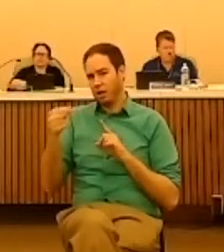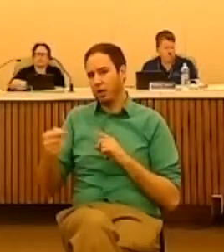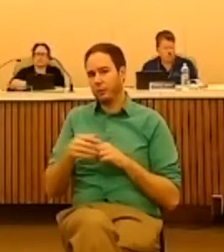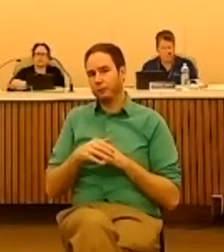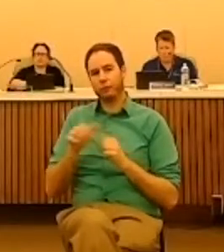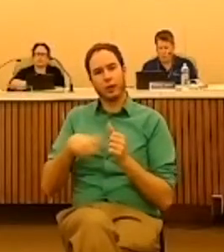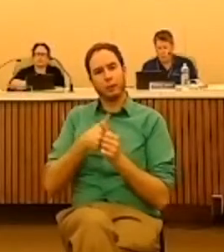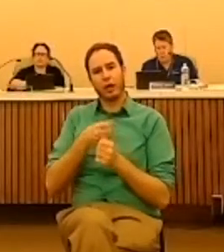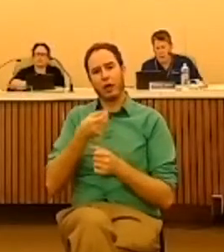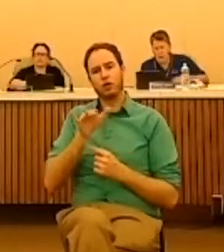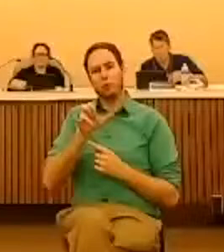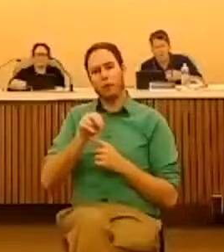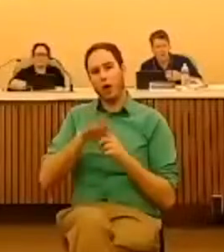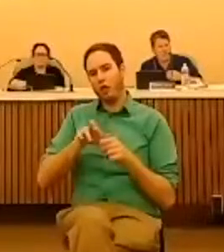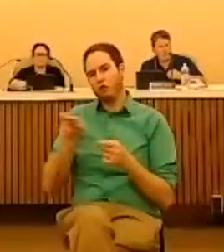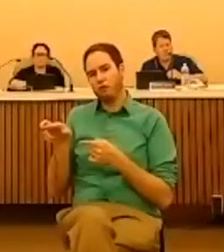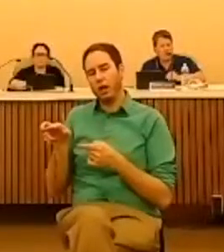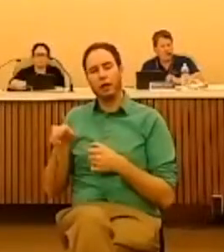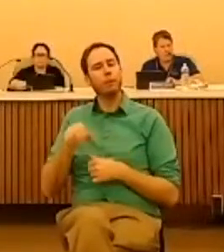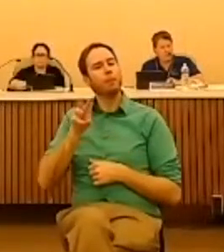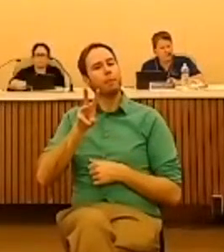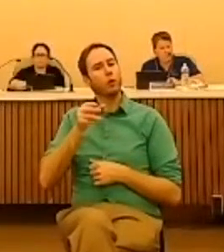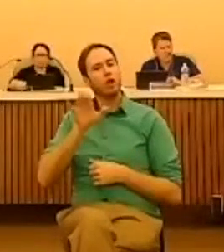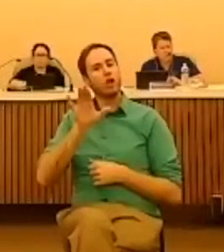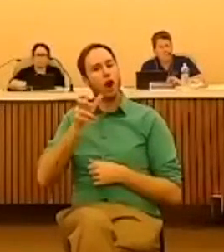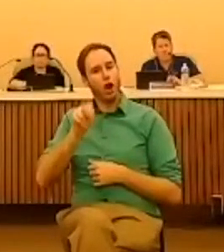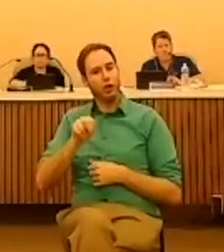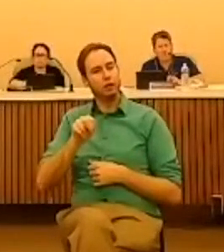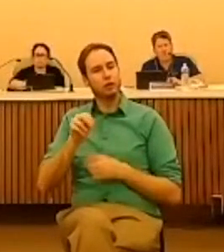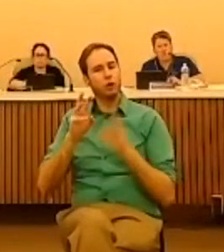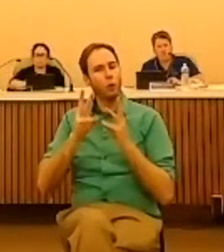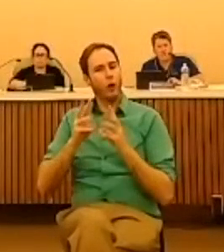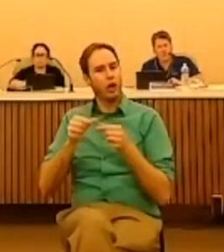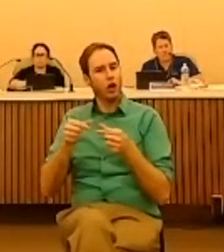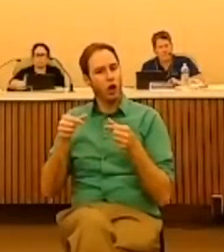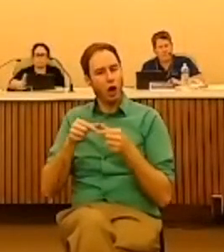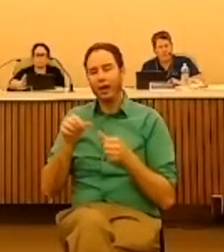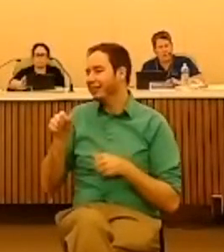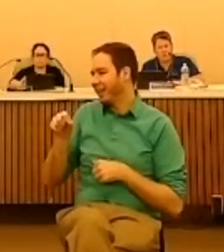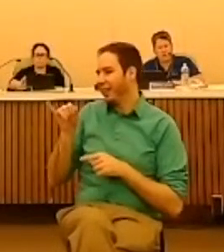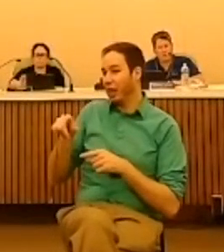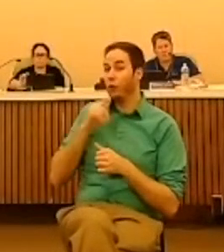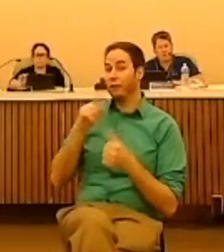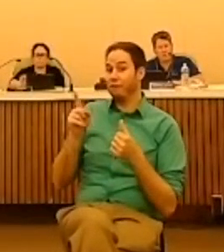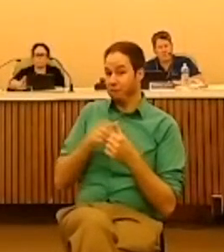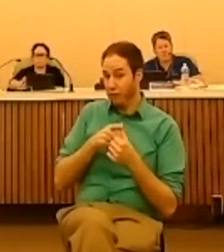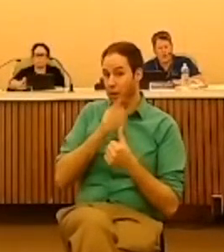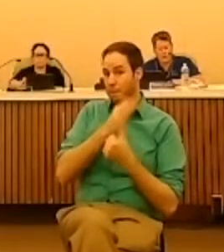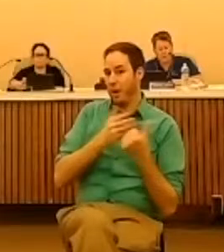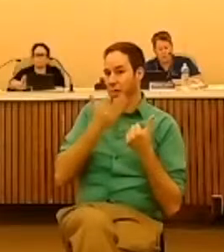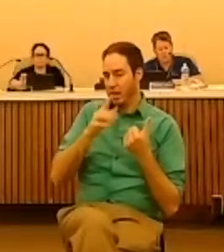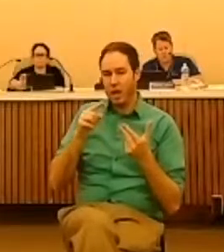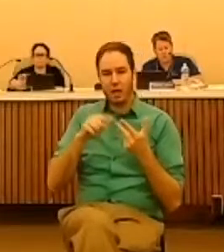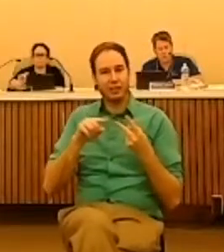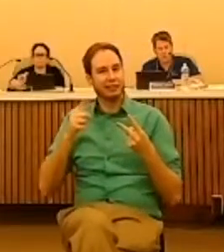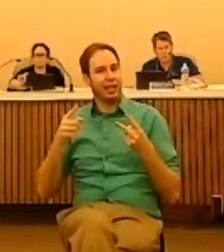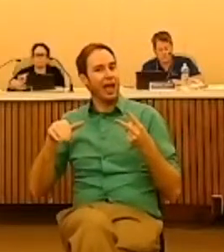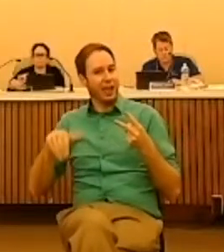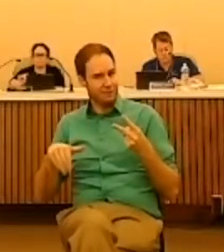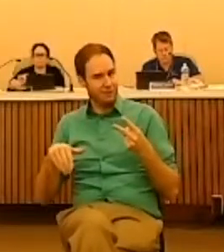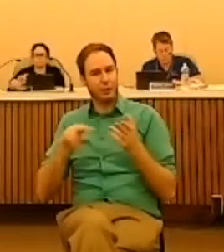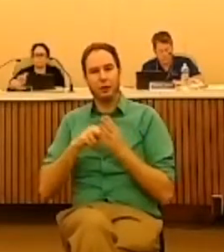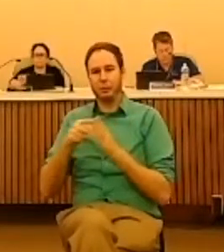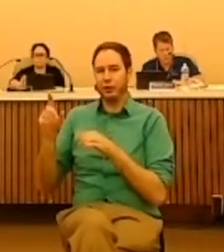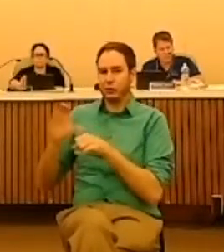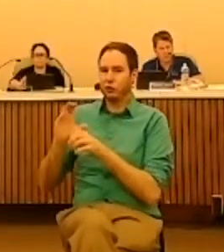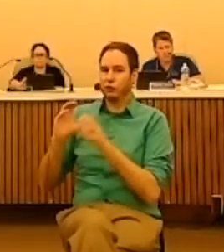like behind Sherman to the right. Oh, Winter Garden? Yes, Winter Garden. The first phase is done, the second phase is not. So you've got construction